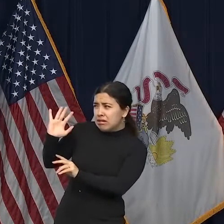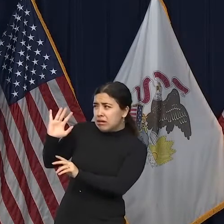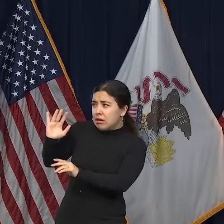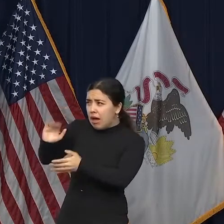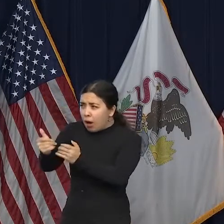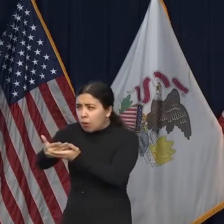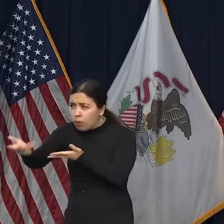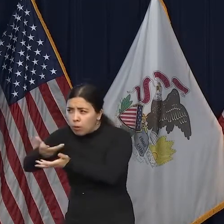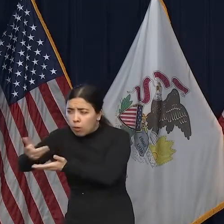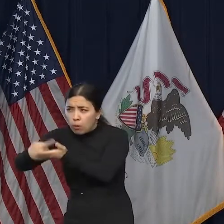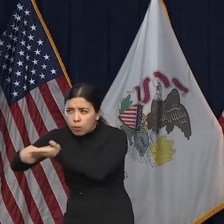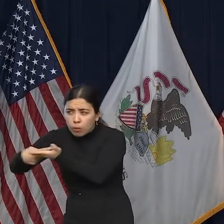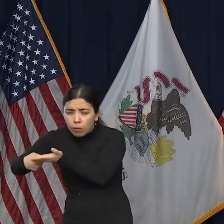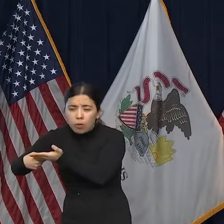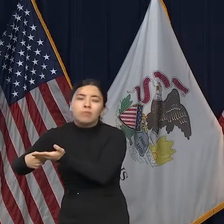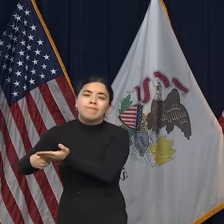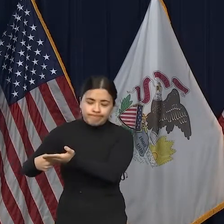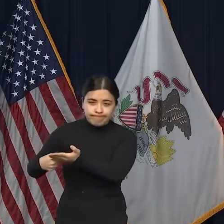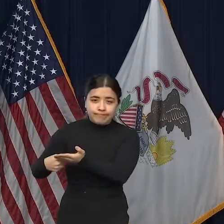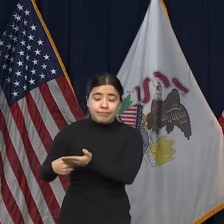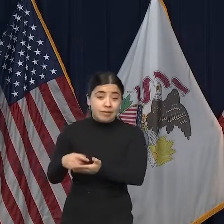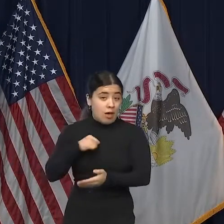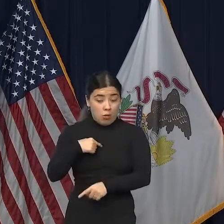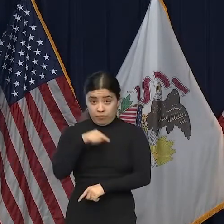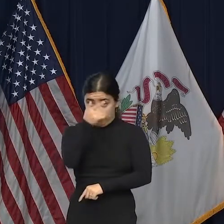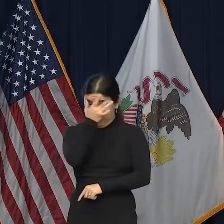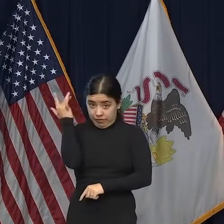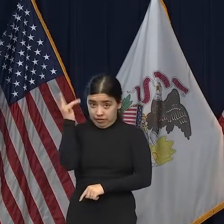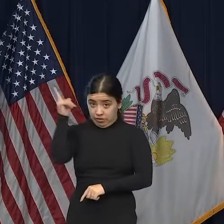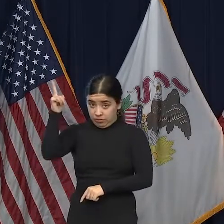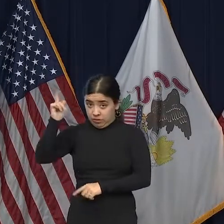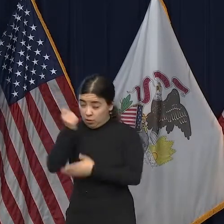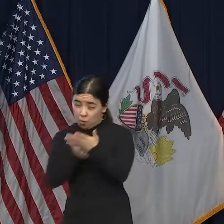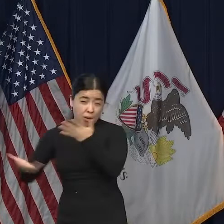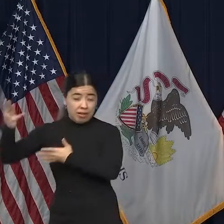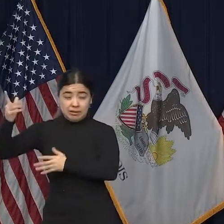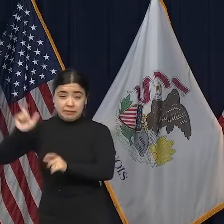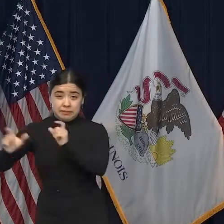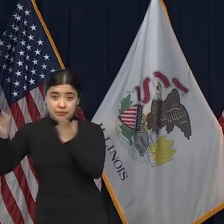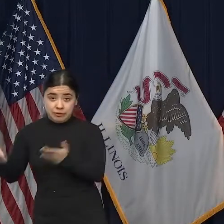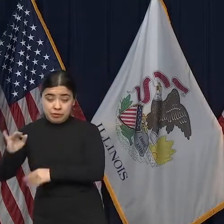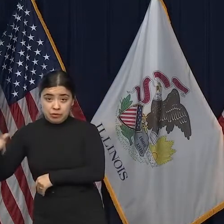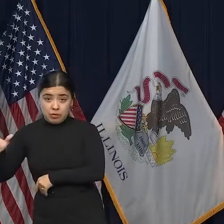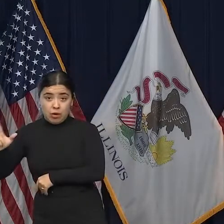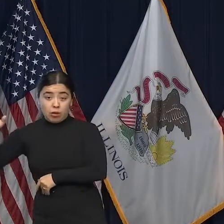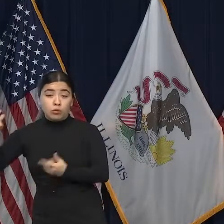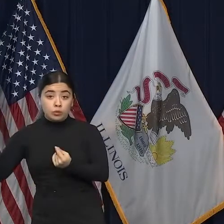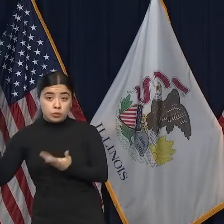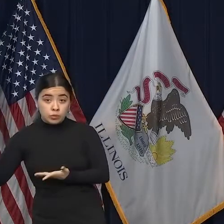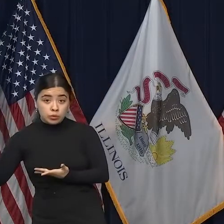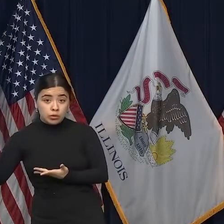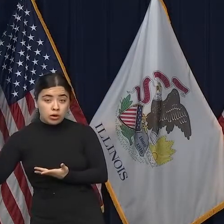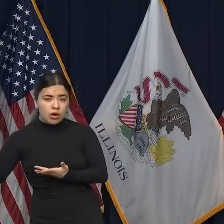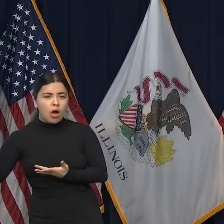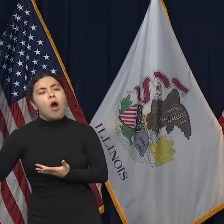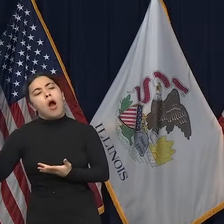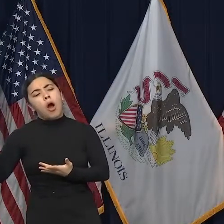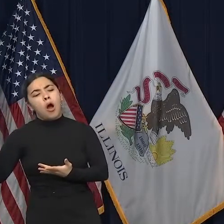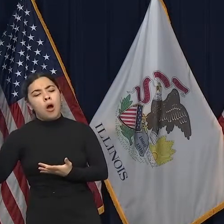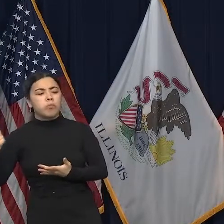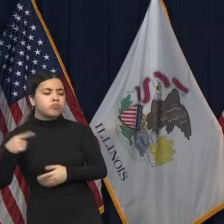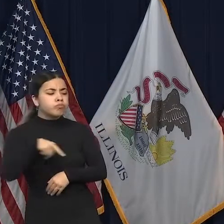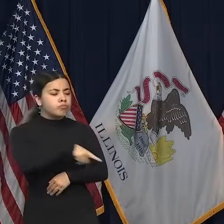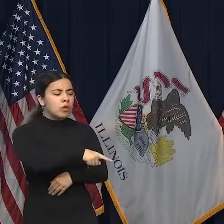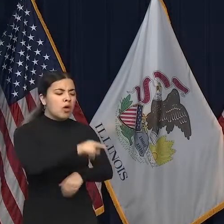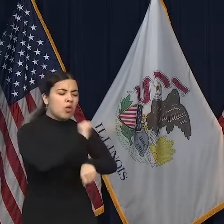the wealthiest and most powerful interests in Illinois did everything in their power to put the burden of this on workers and their families instead